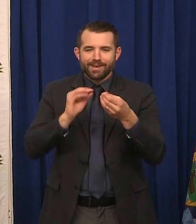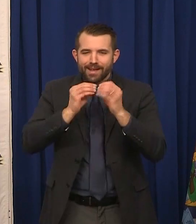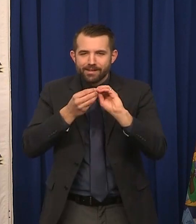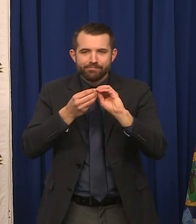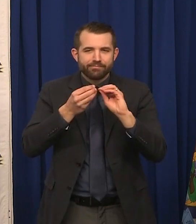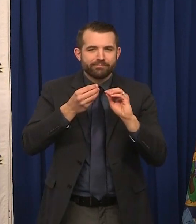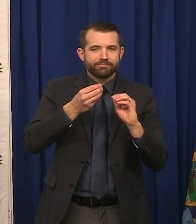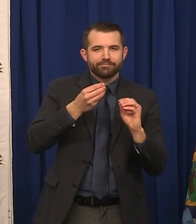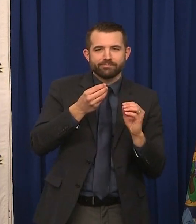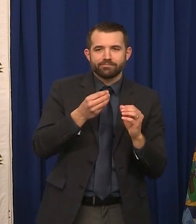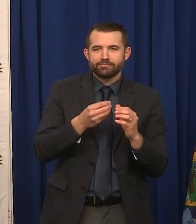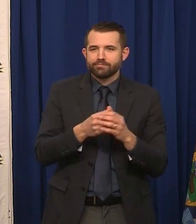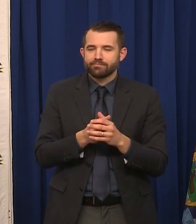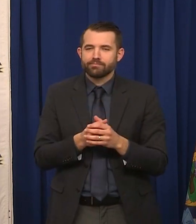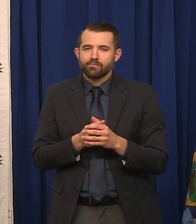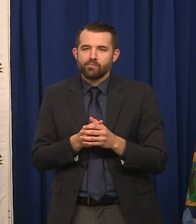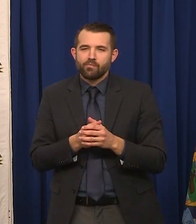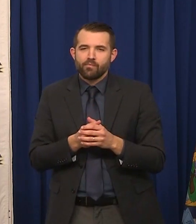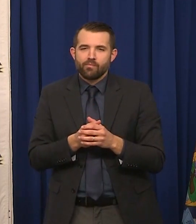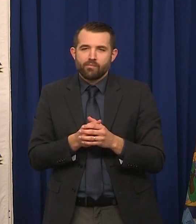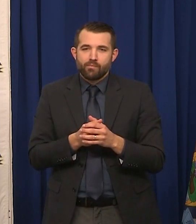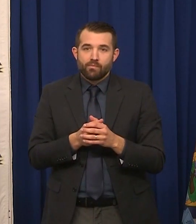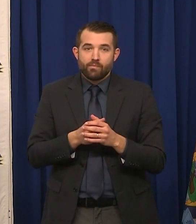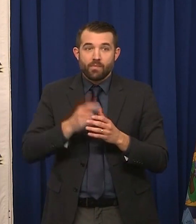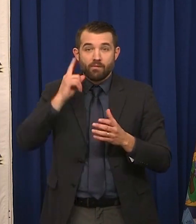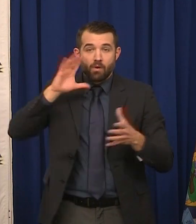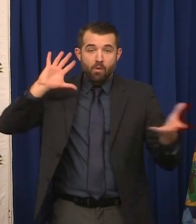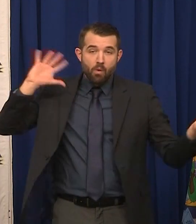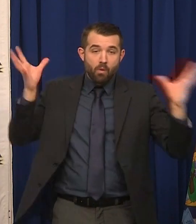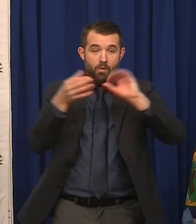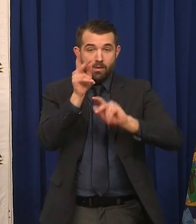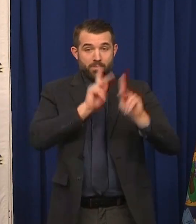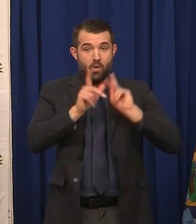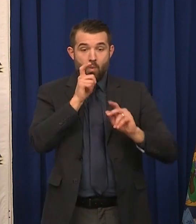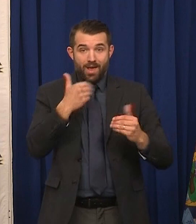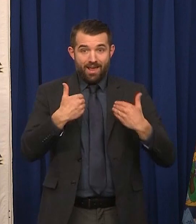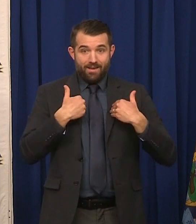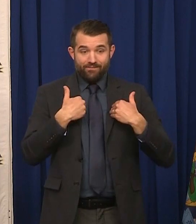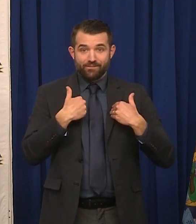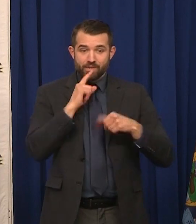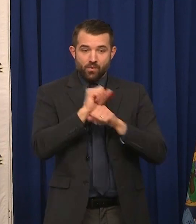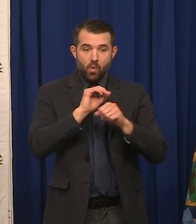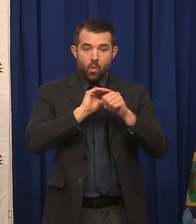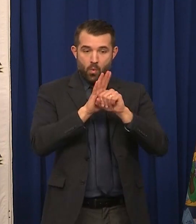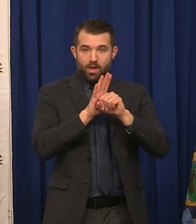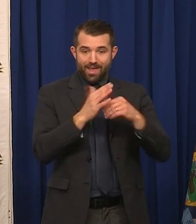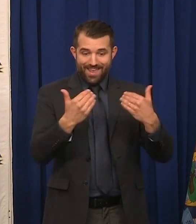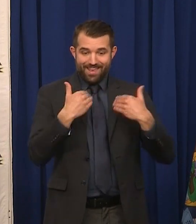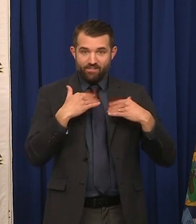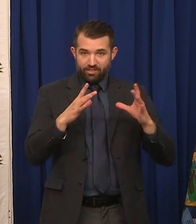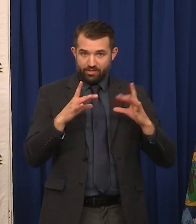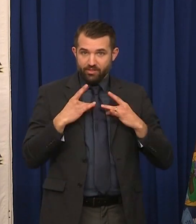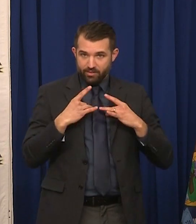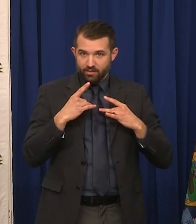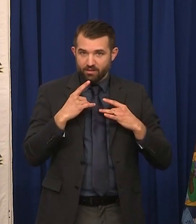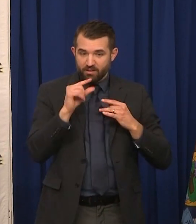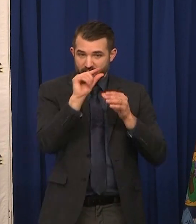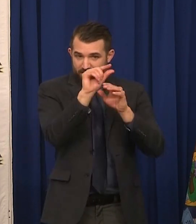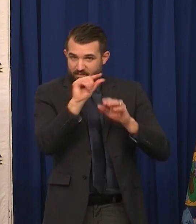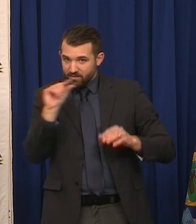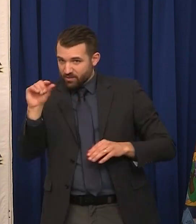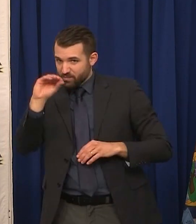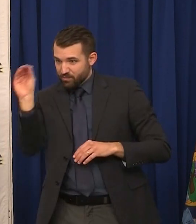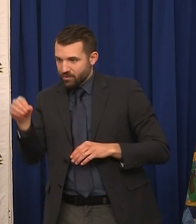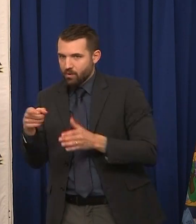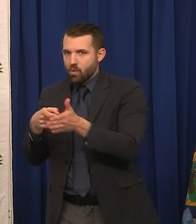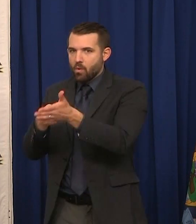individuals require mechanical ventilation or ventilators. A small percentage of individuals require intensive